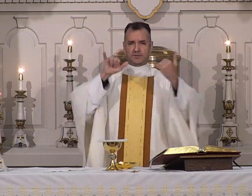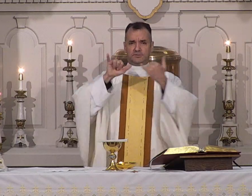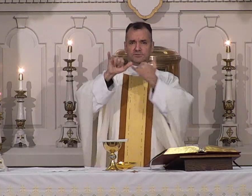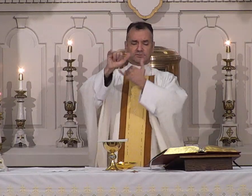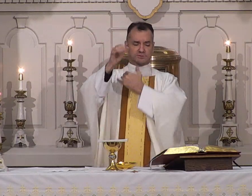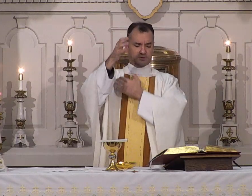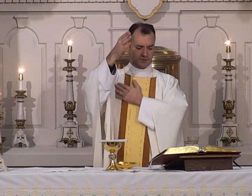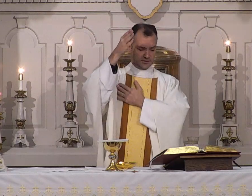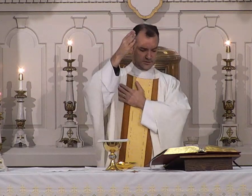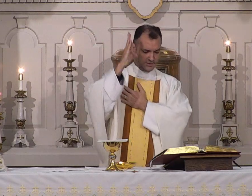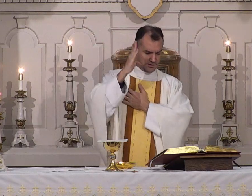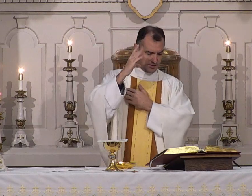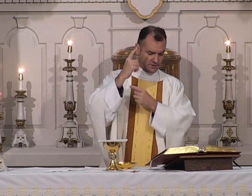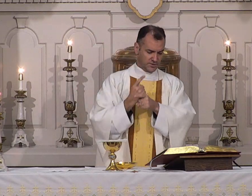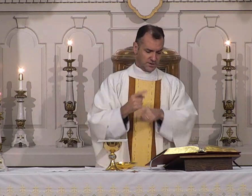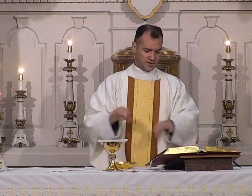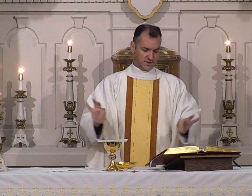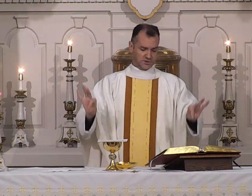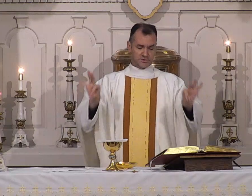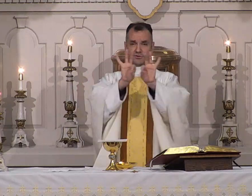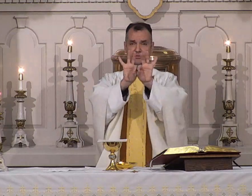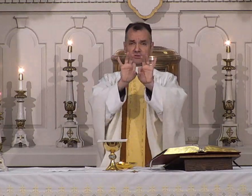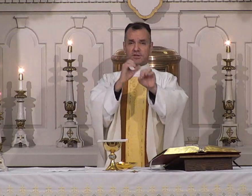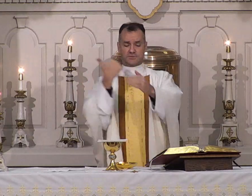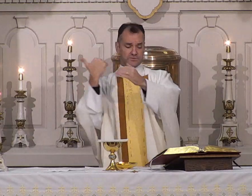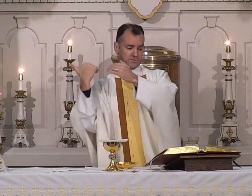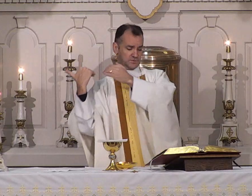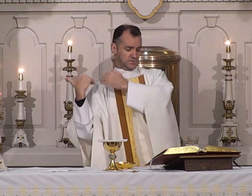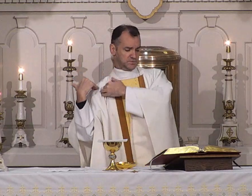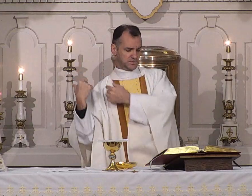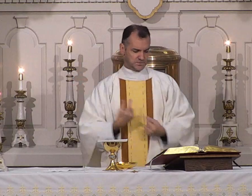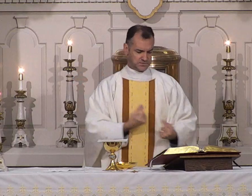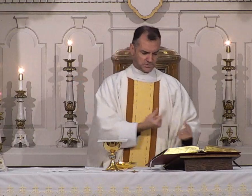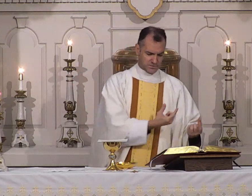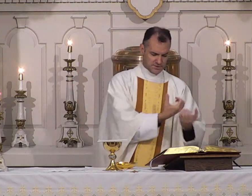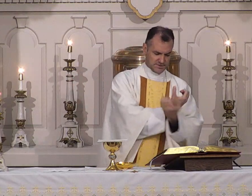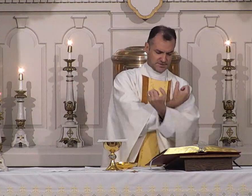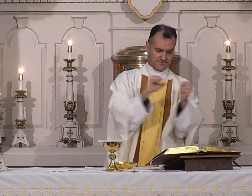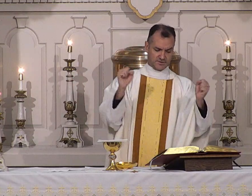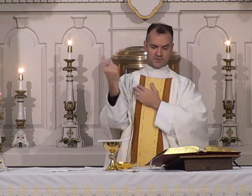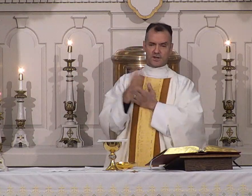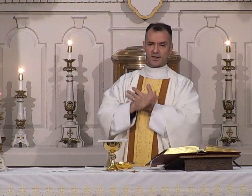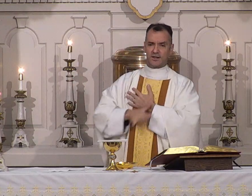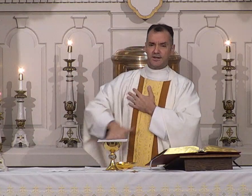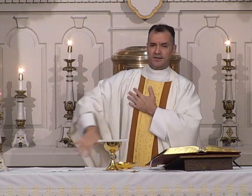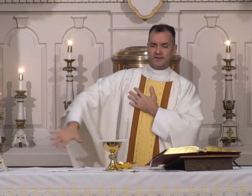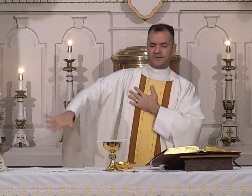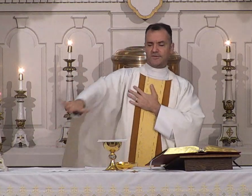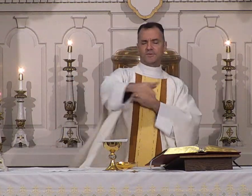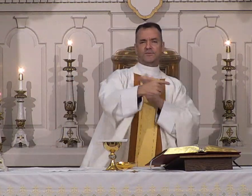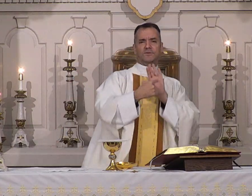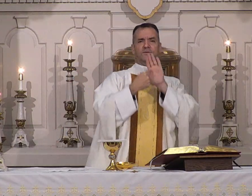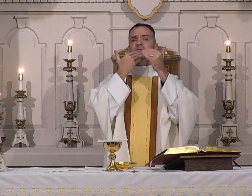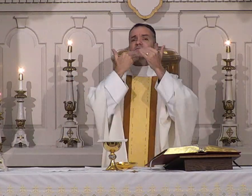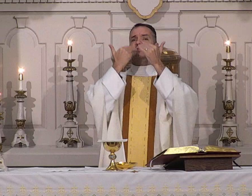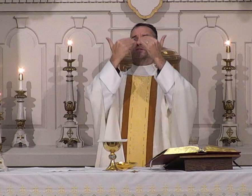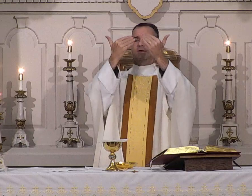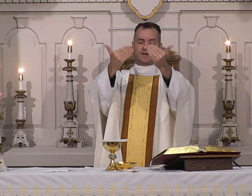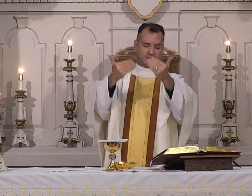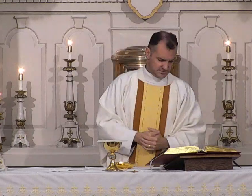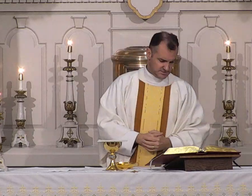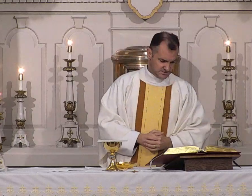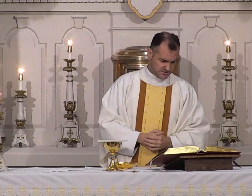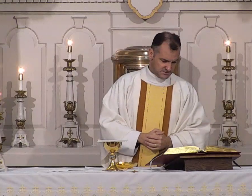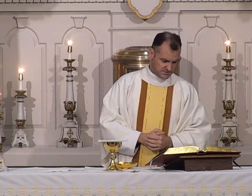salvation, always and everywhere to give you thanks, Lord, Holy Father, Almighty and Eternal God. For in the mystery of the word made